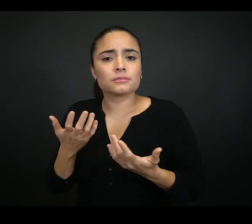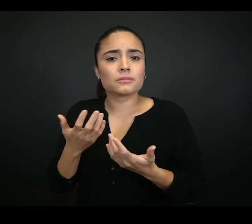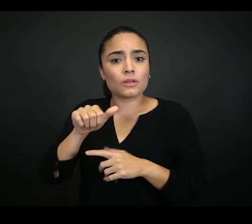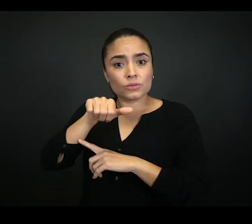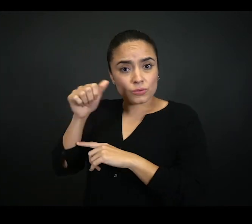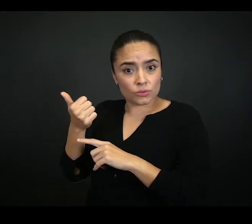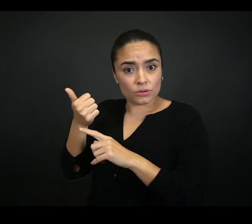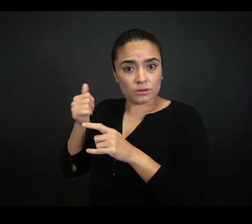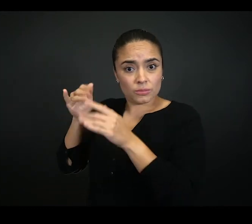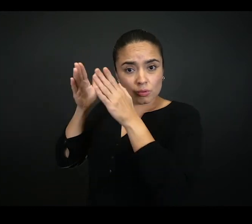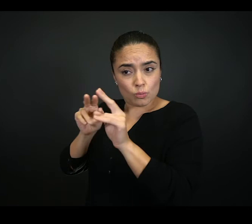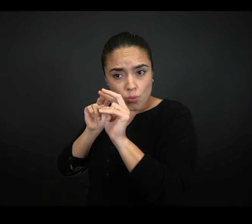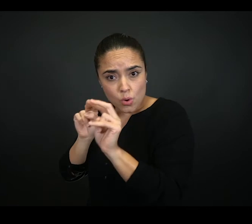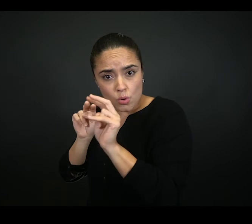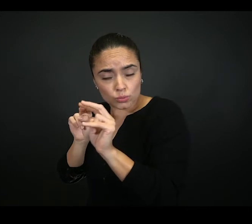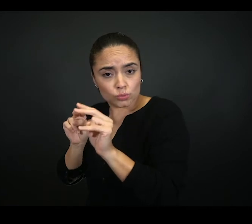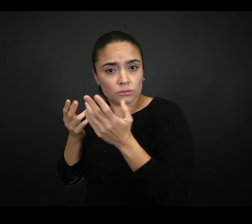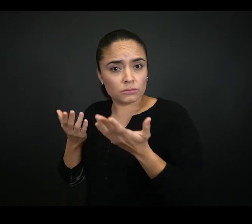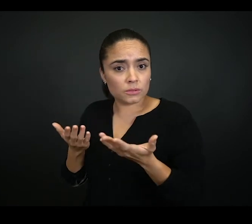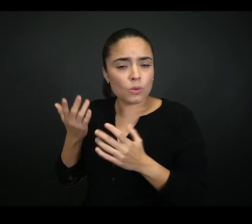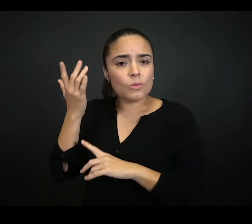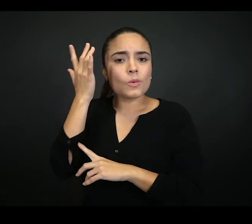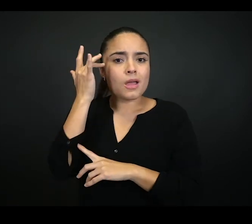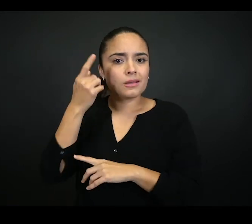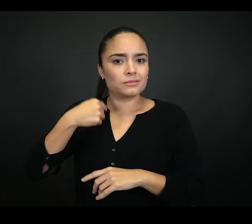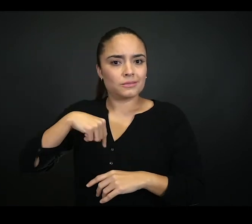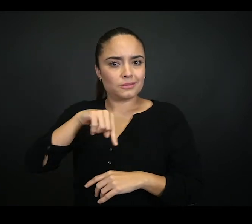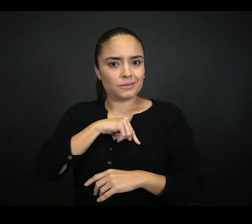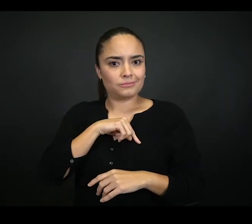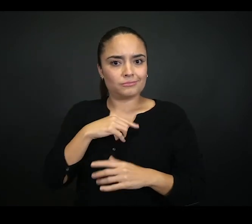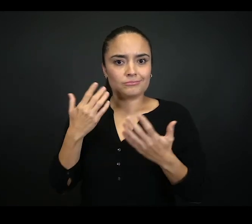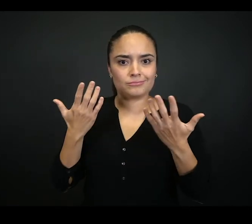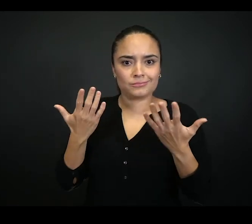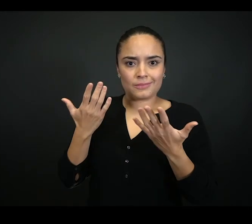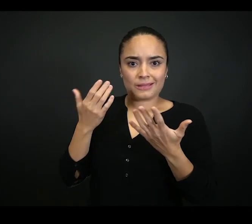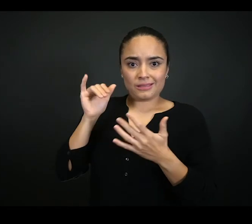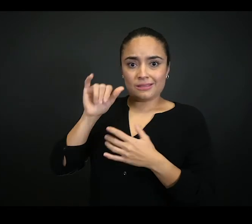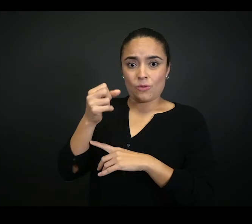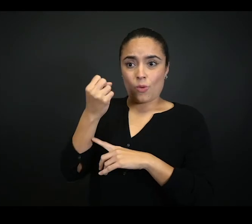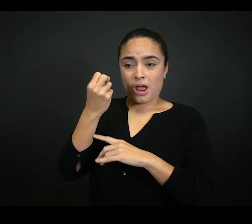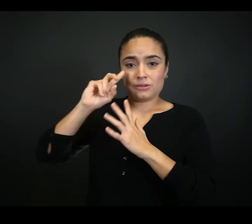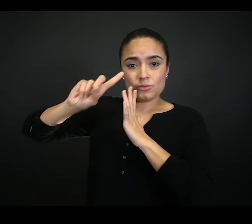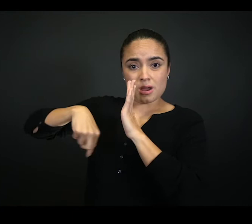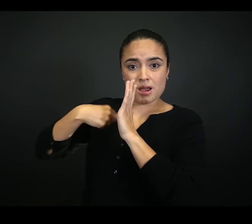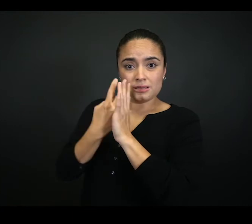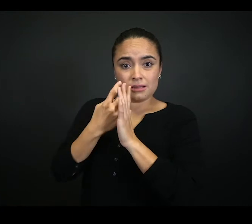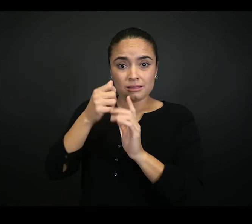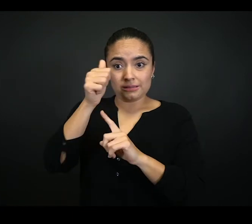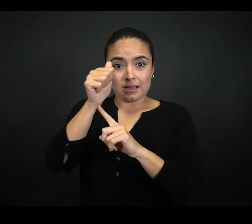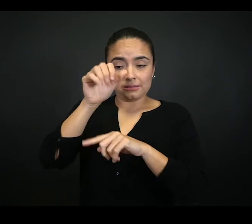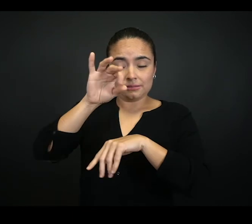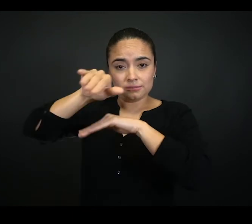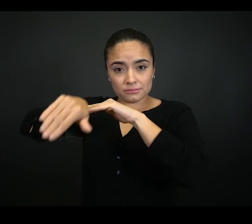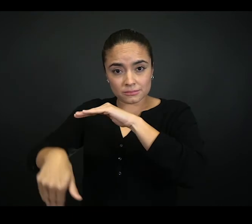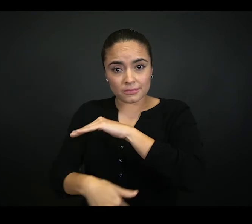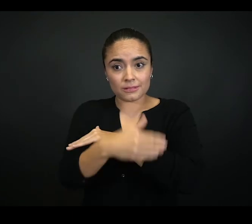not helping people to develop music. What are next steps that can be taken to transform